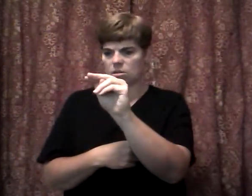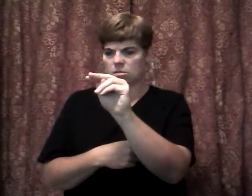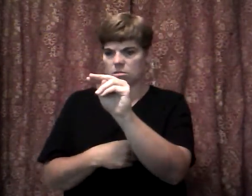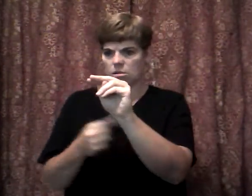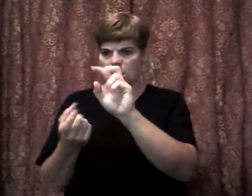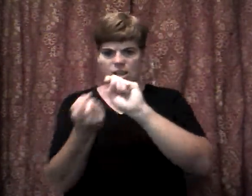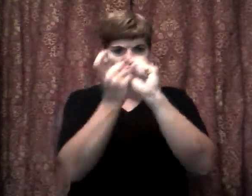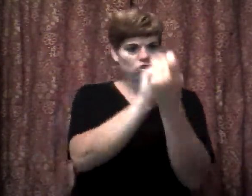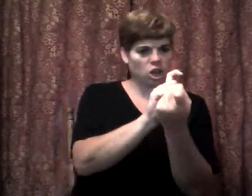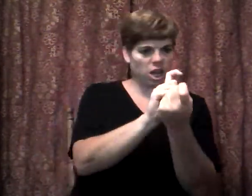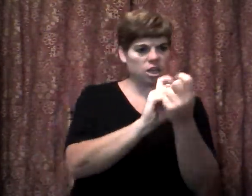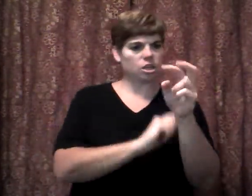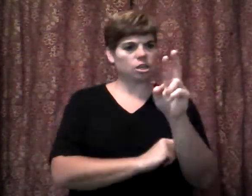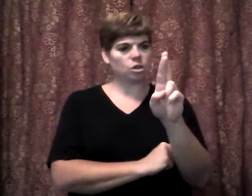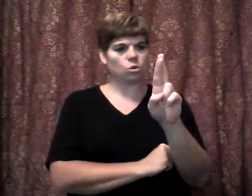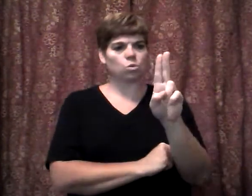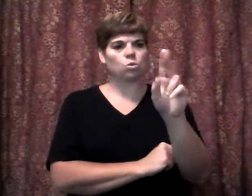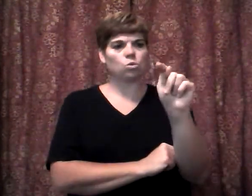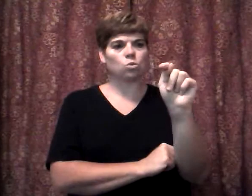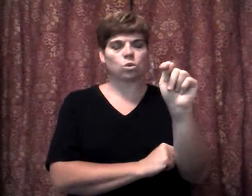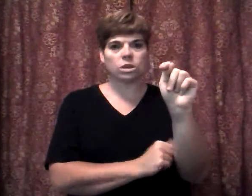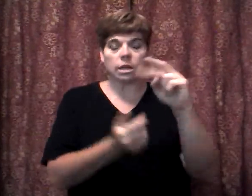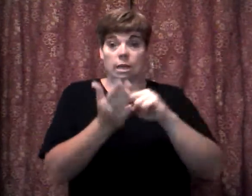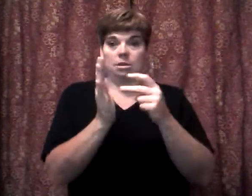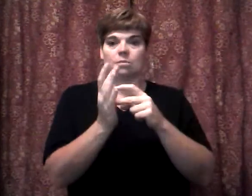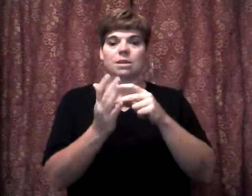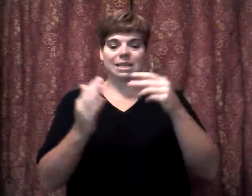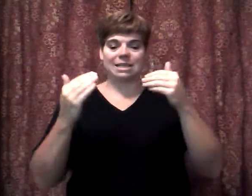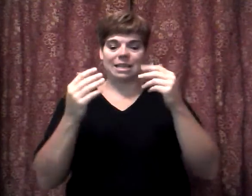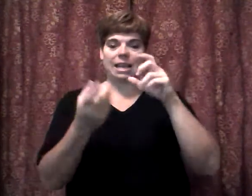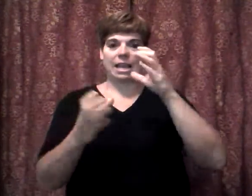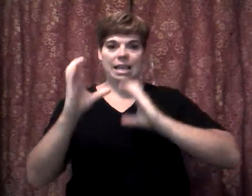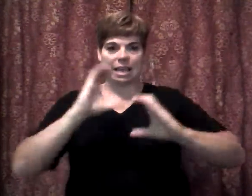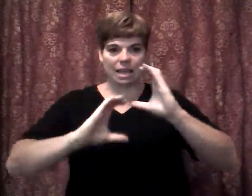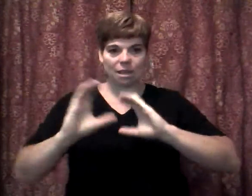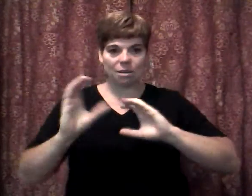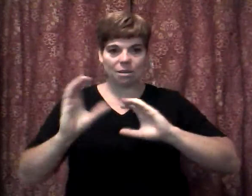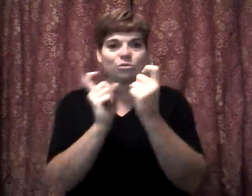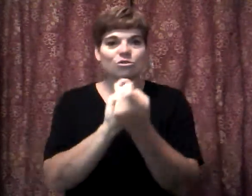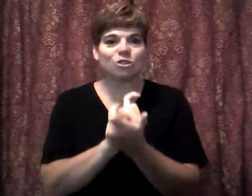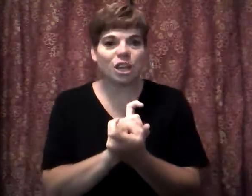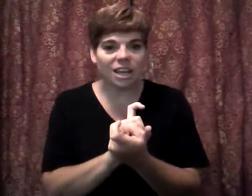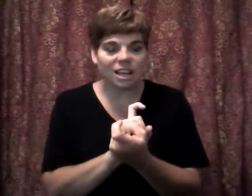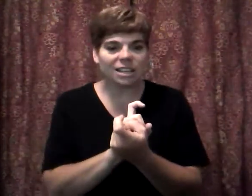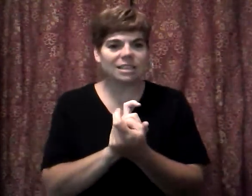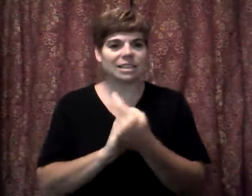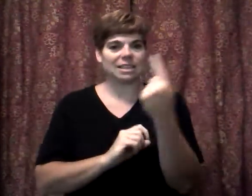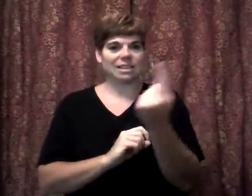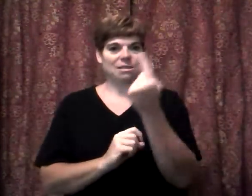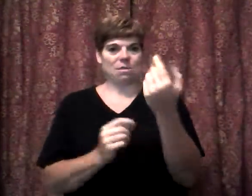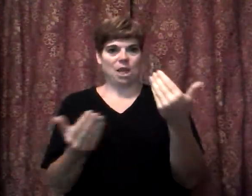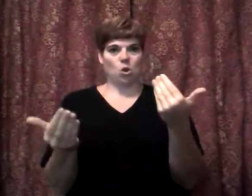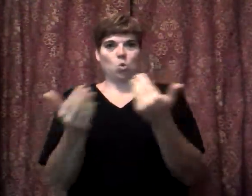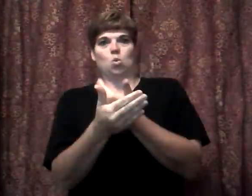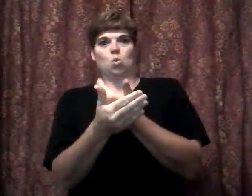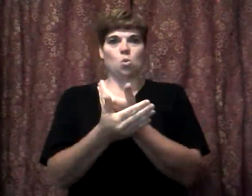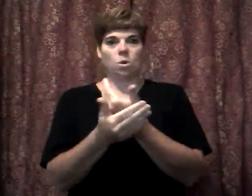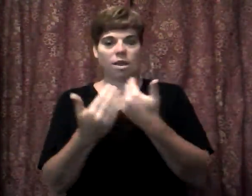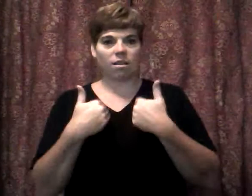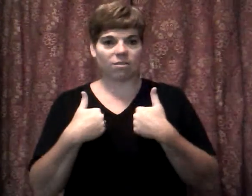is called a chemical change. A chemical change is when something completely new has formed.